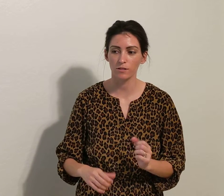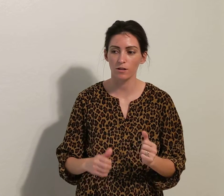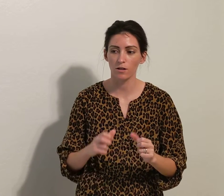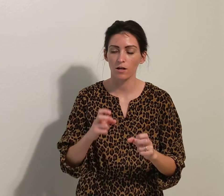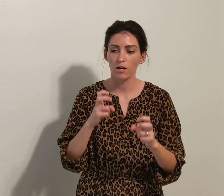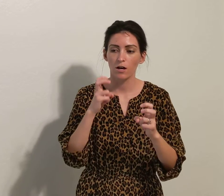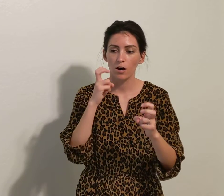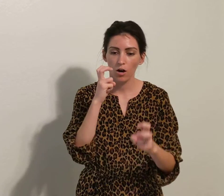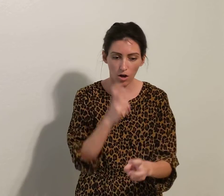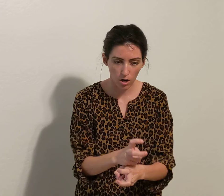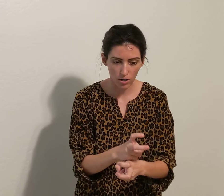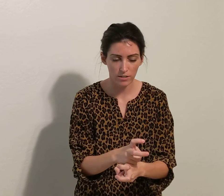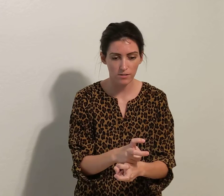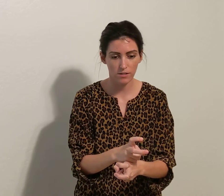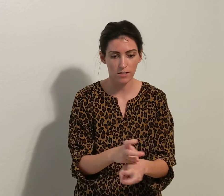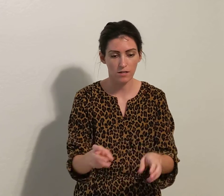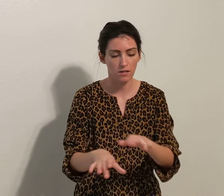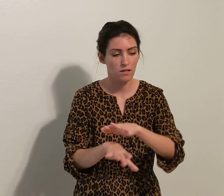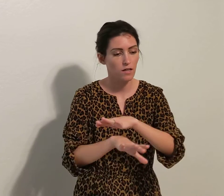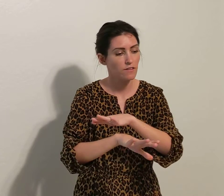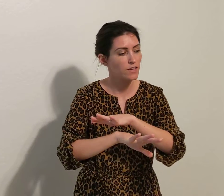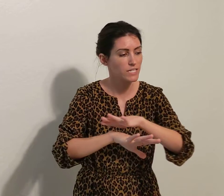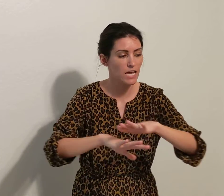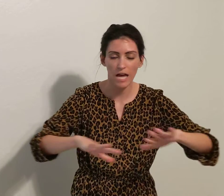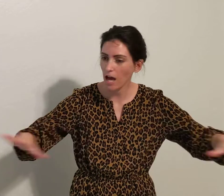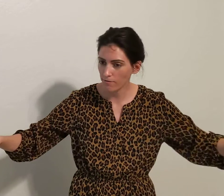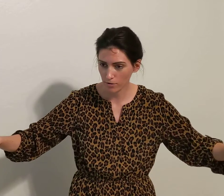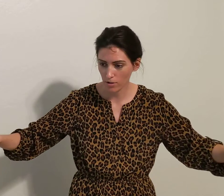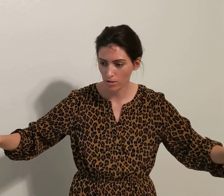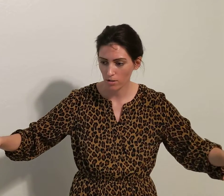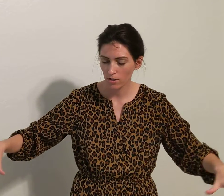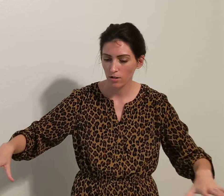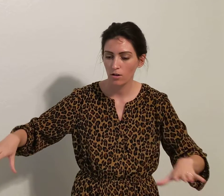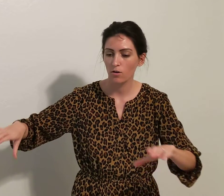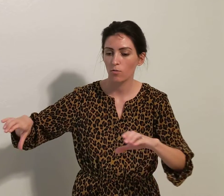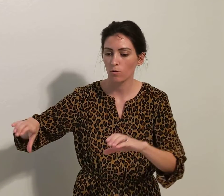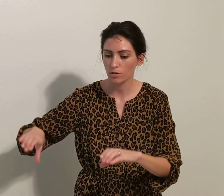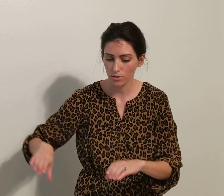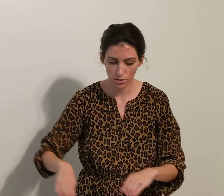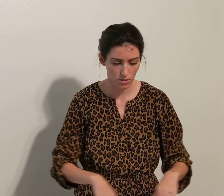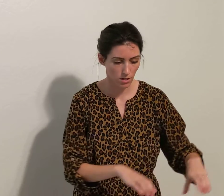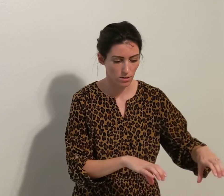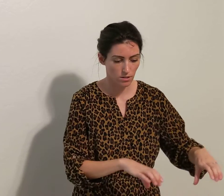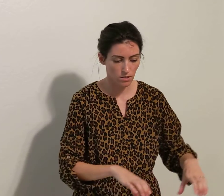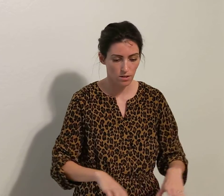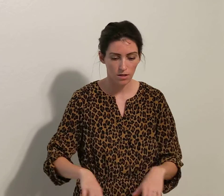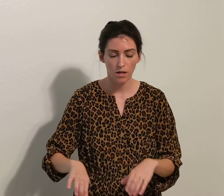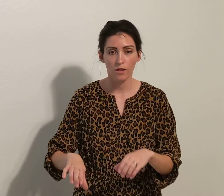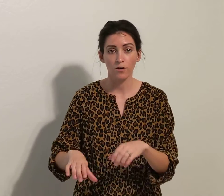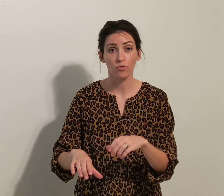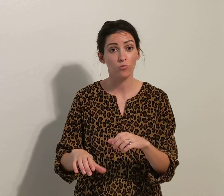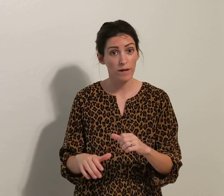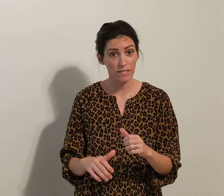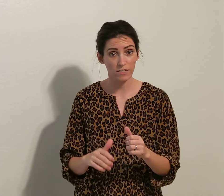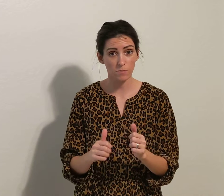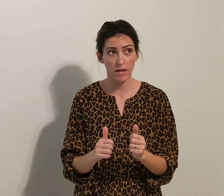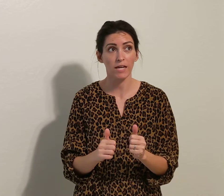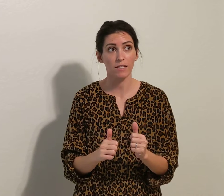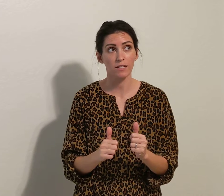the hardest thing that ever was done. The greatest pain